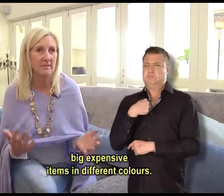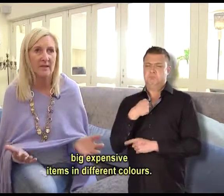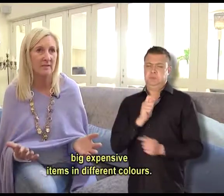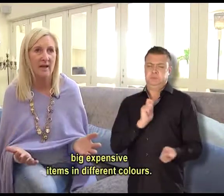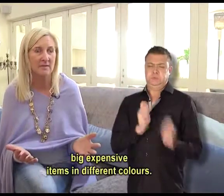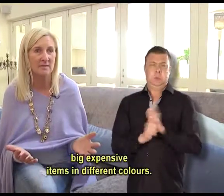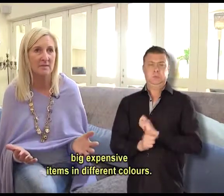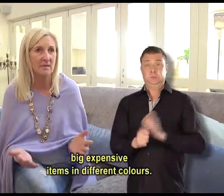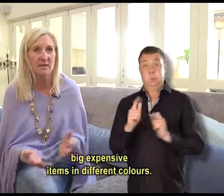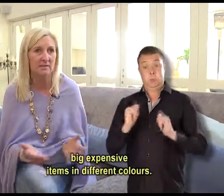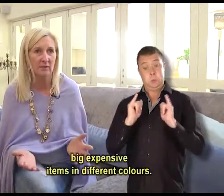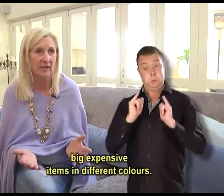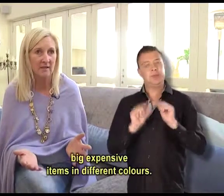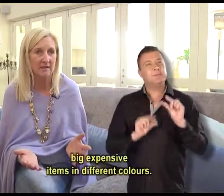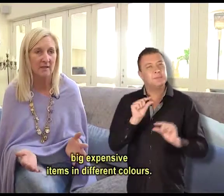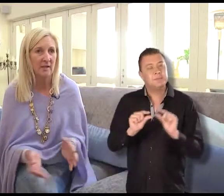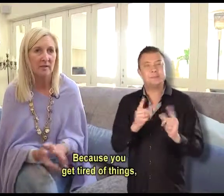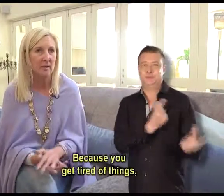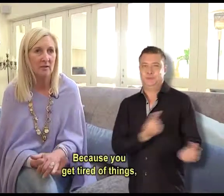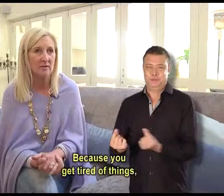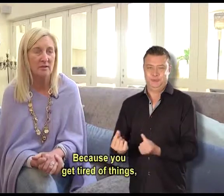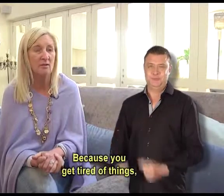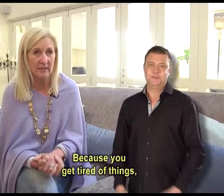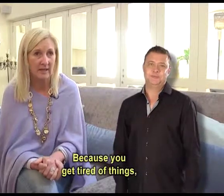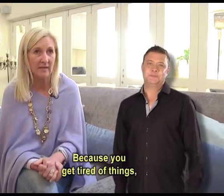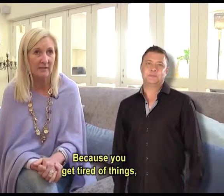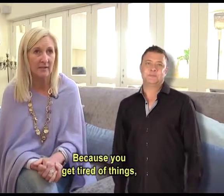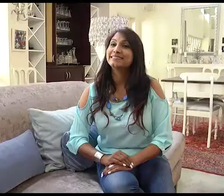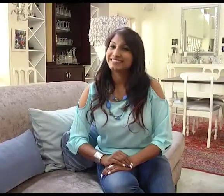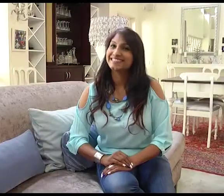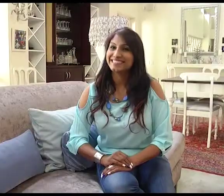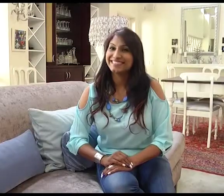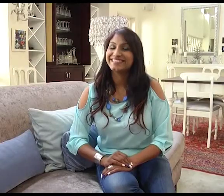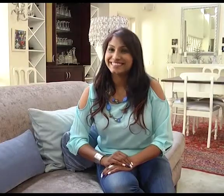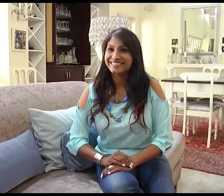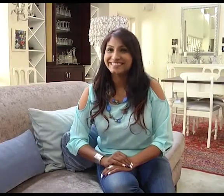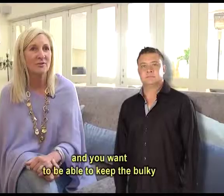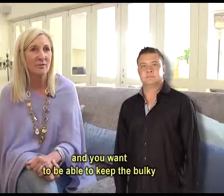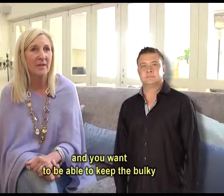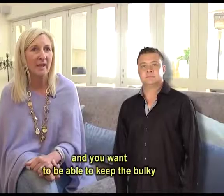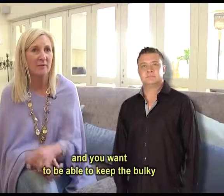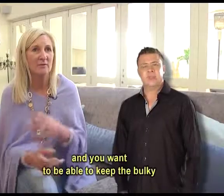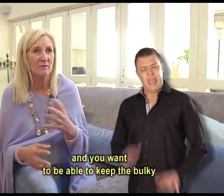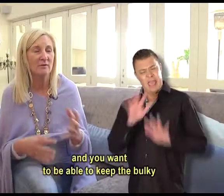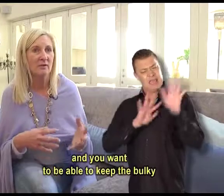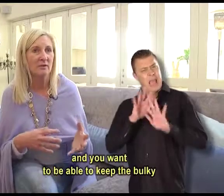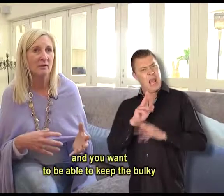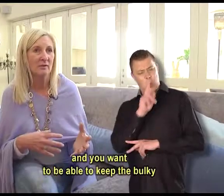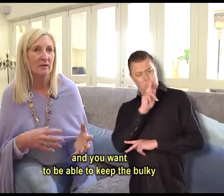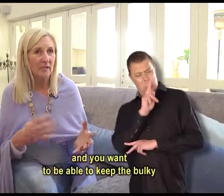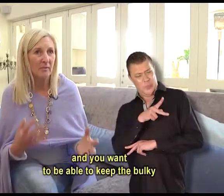big, expensive items in different colours, because you get tired of things and you want to be able